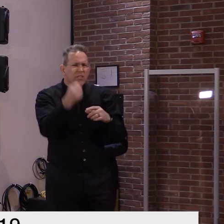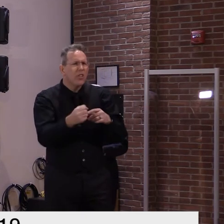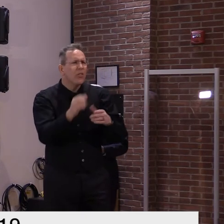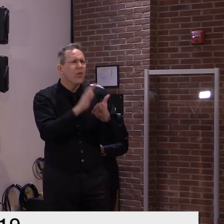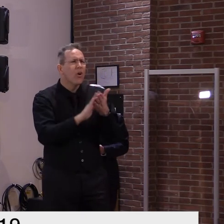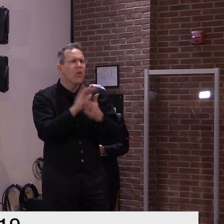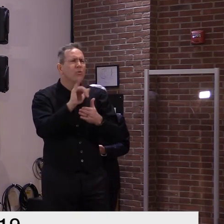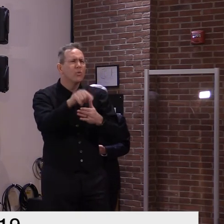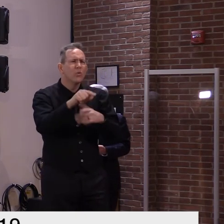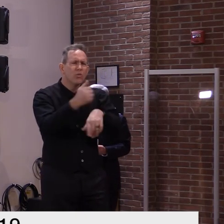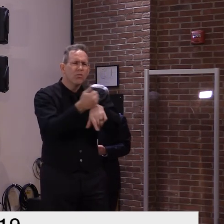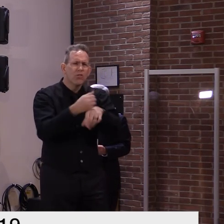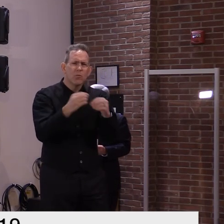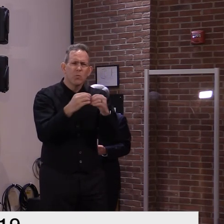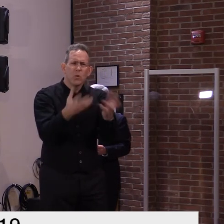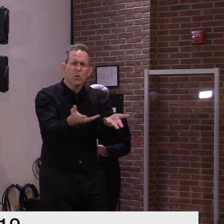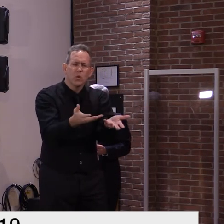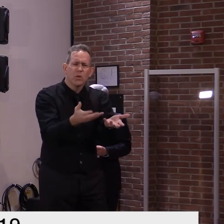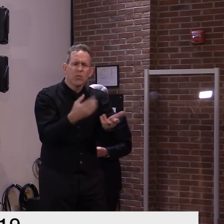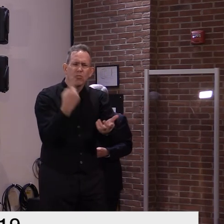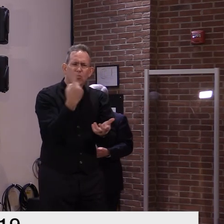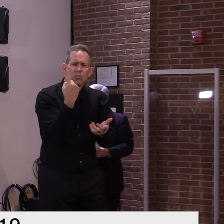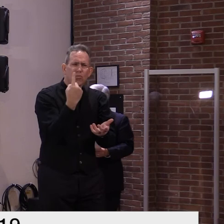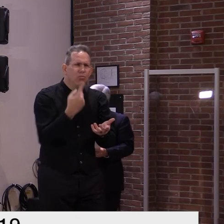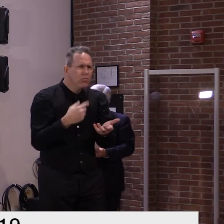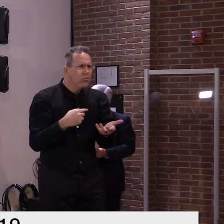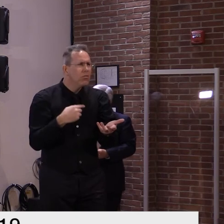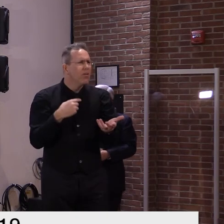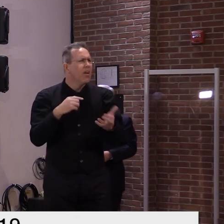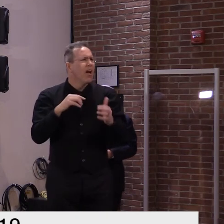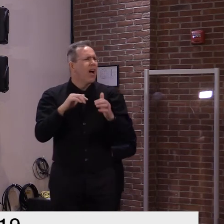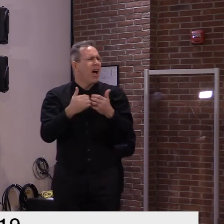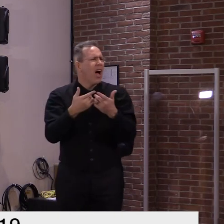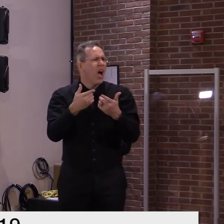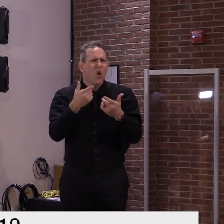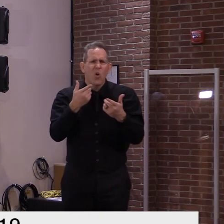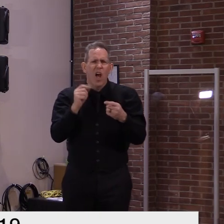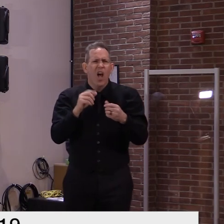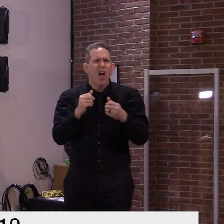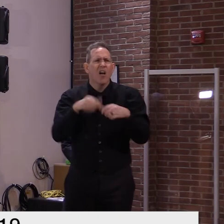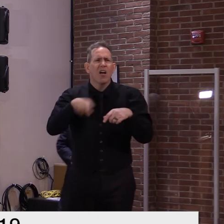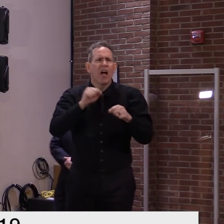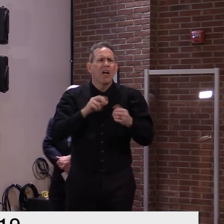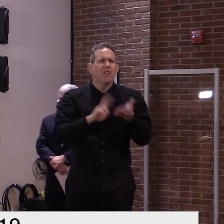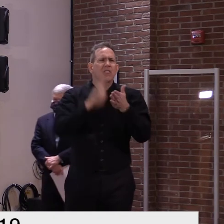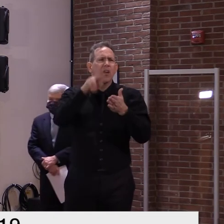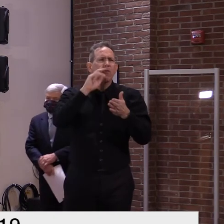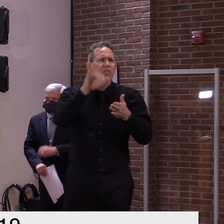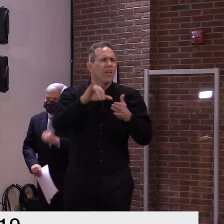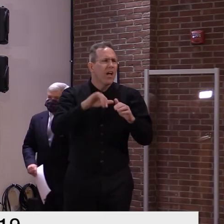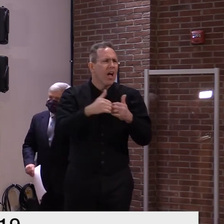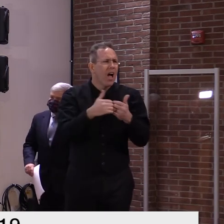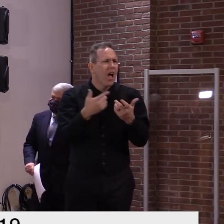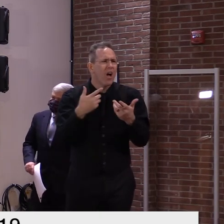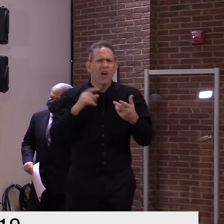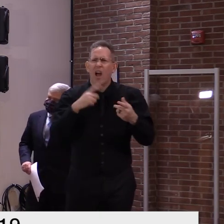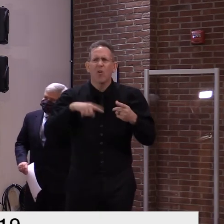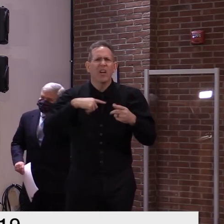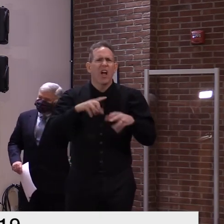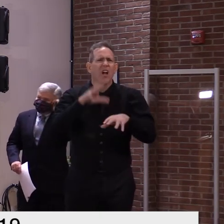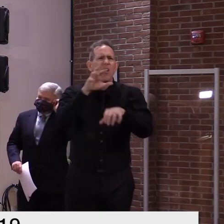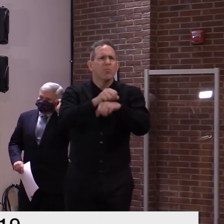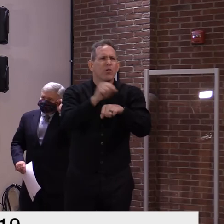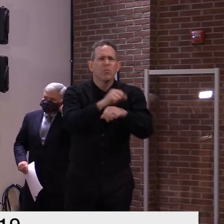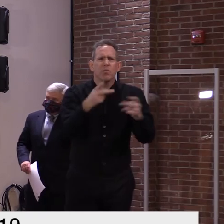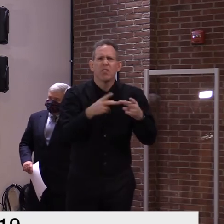that? The number of registrations, or would there be another metric you would use? I'll refer to Secretary Smith.